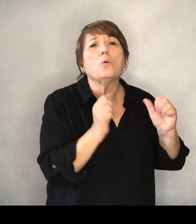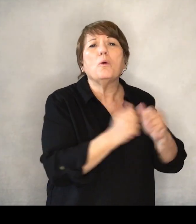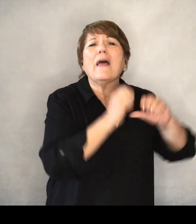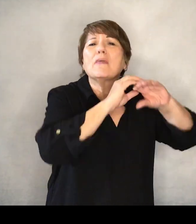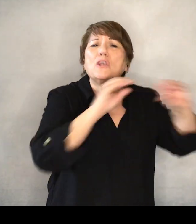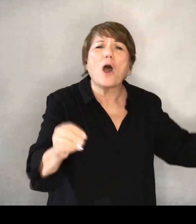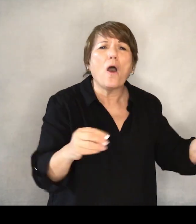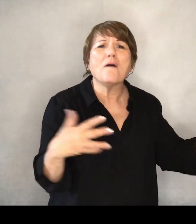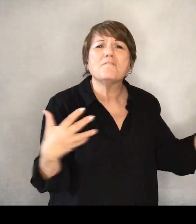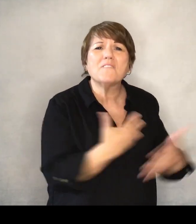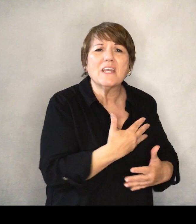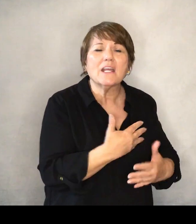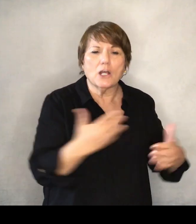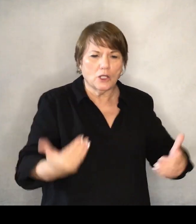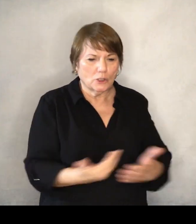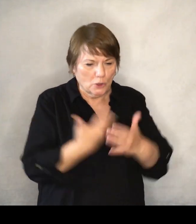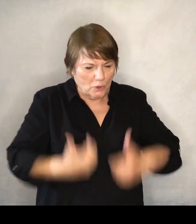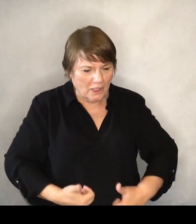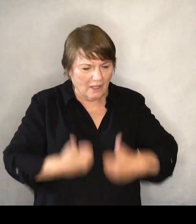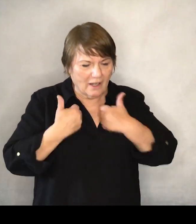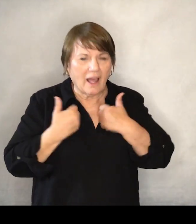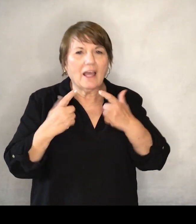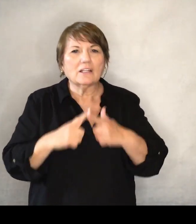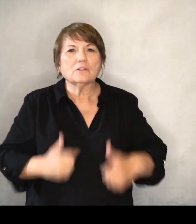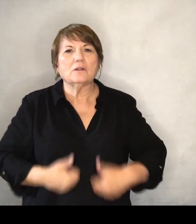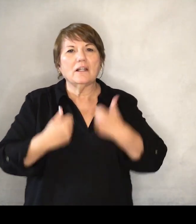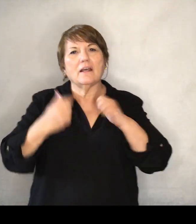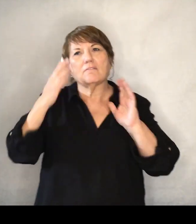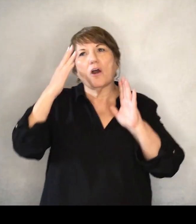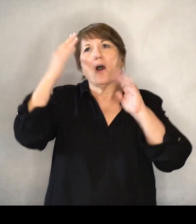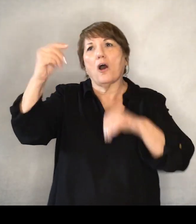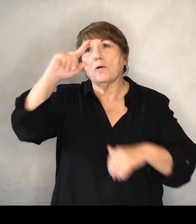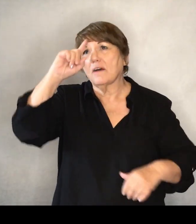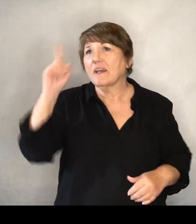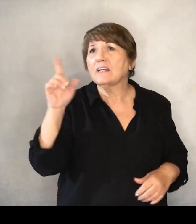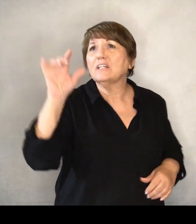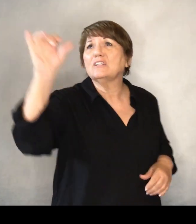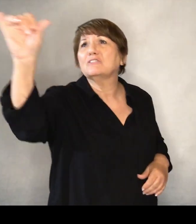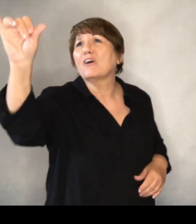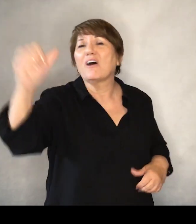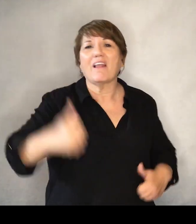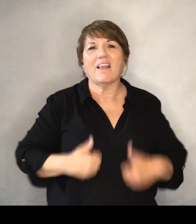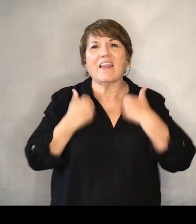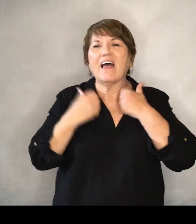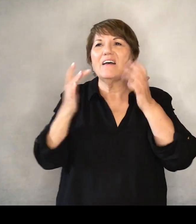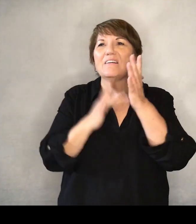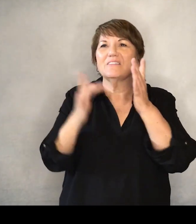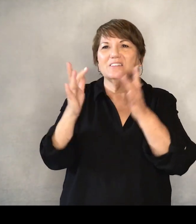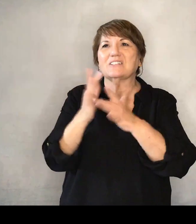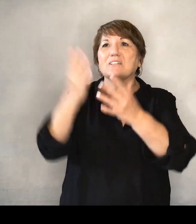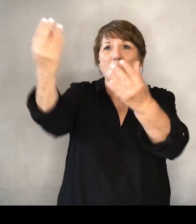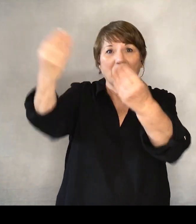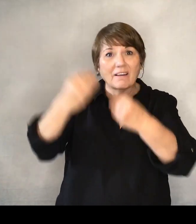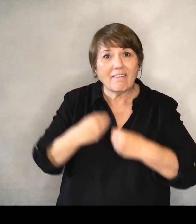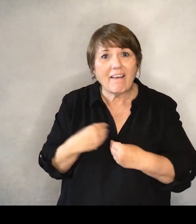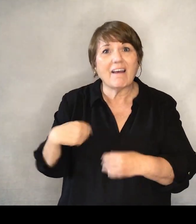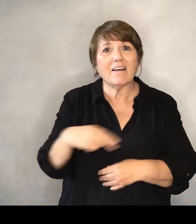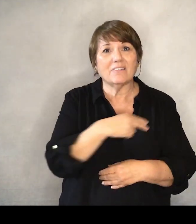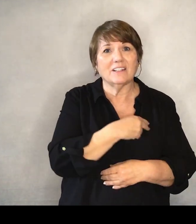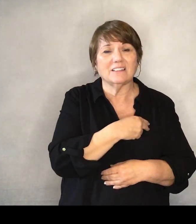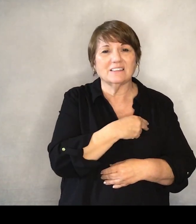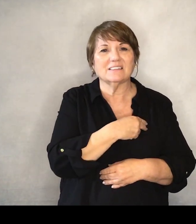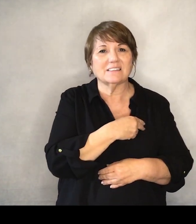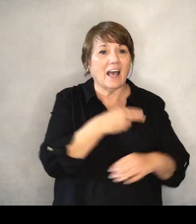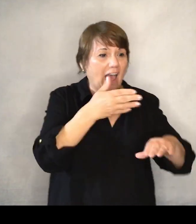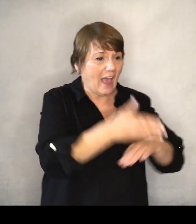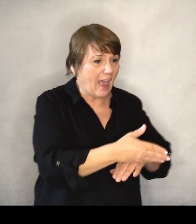New life to live with the hope for the eternal life that he will give us after our